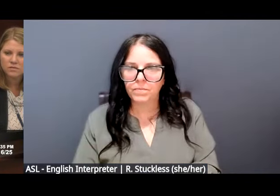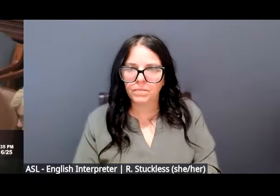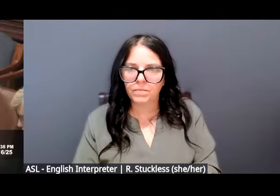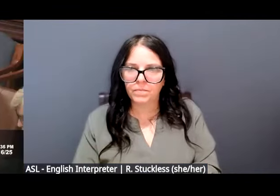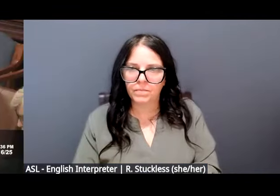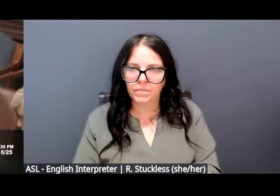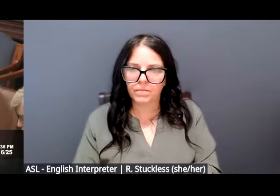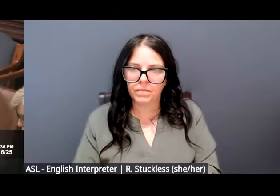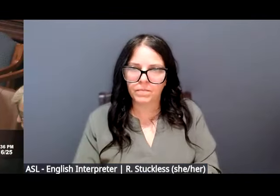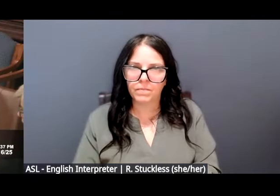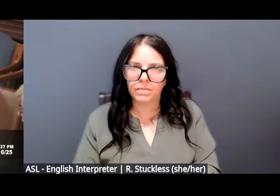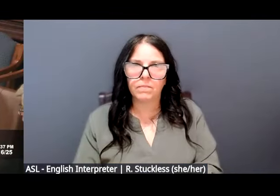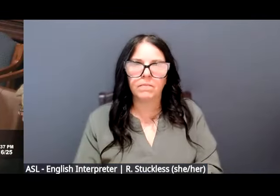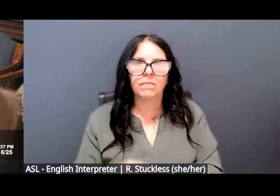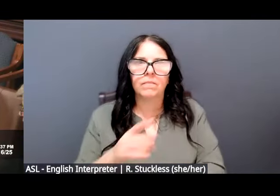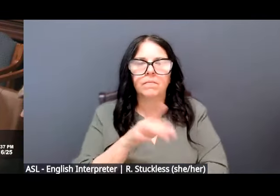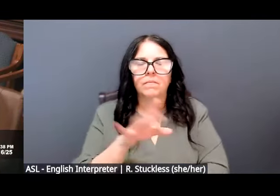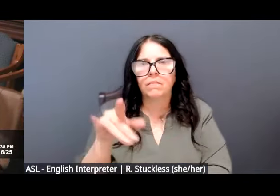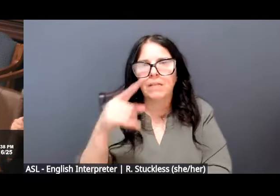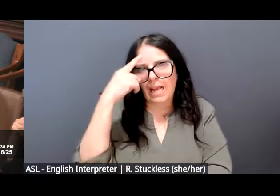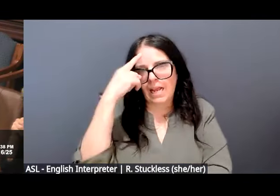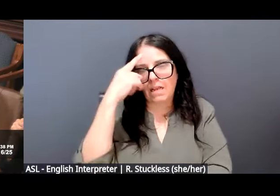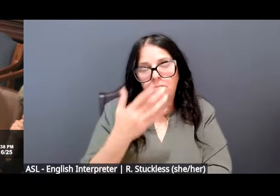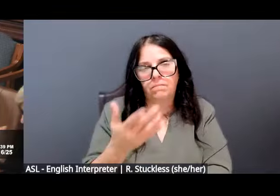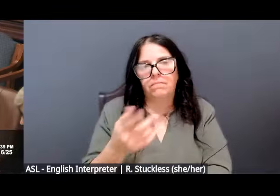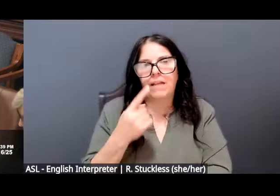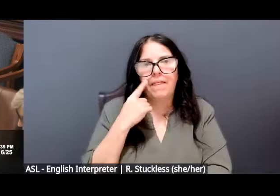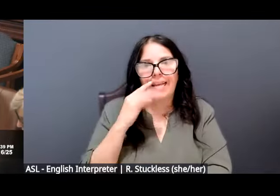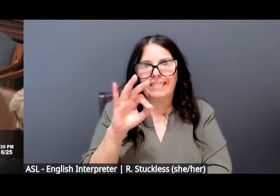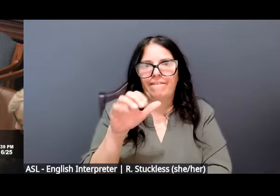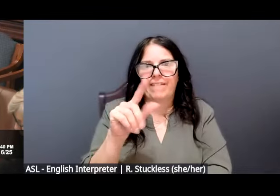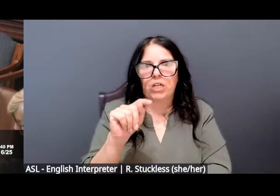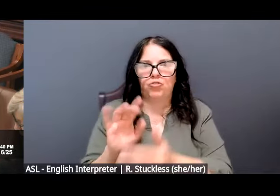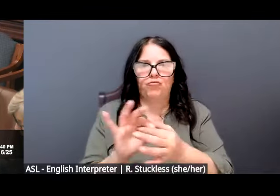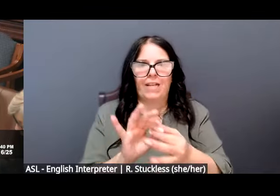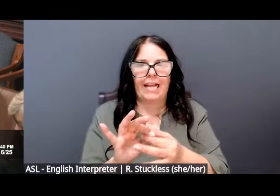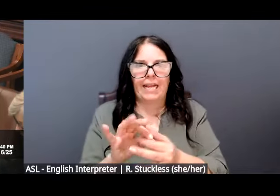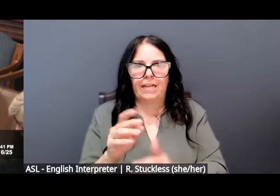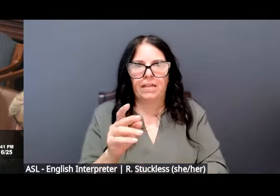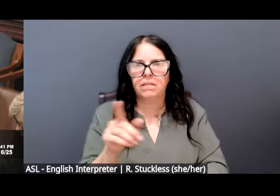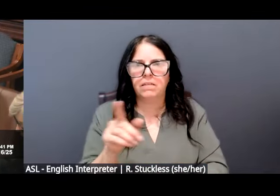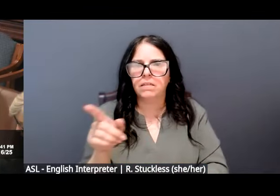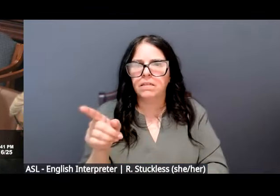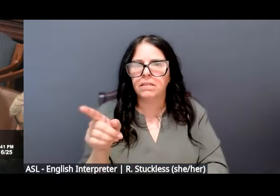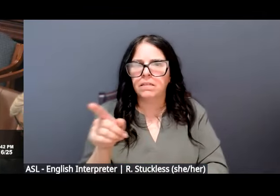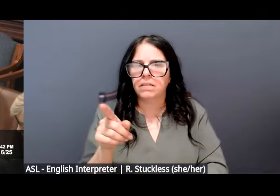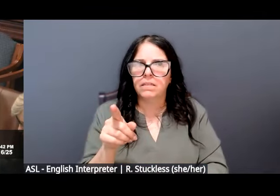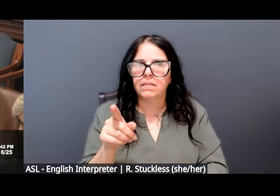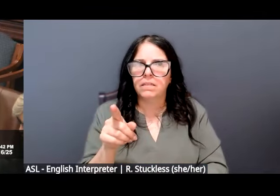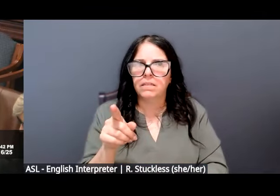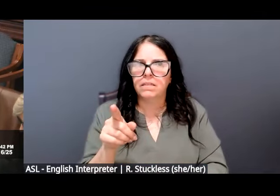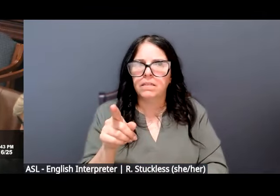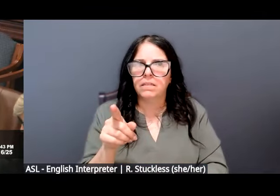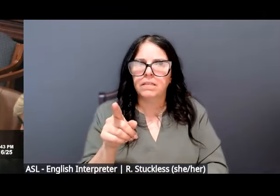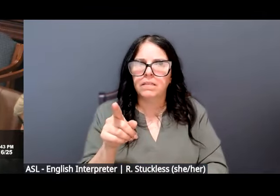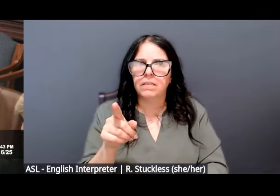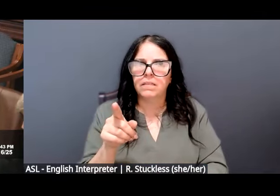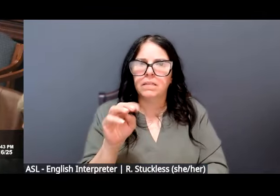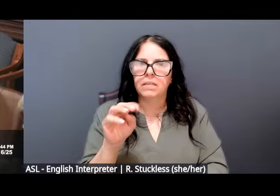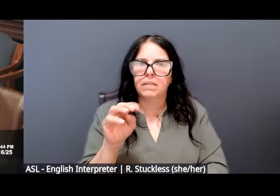I think it's factually relating it. Mr. O'Keefe, you were up here a little while ago. Is that a fair